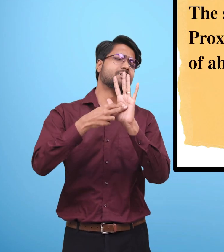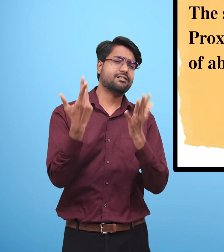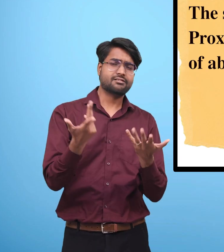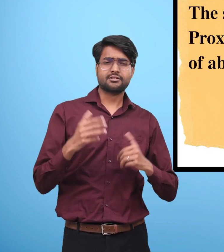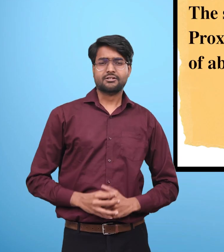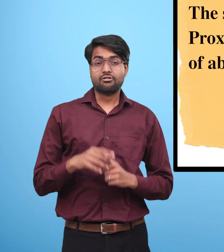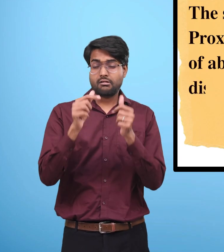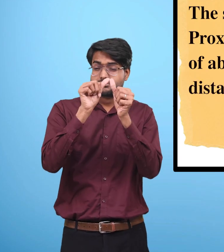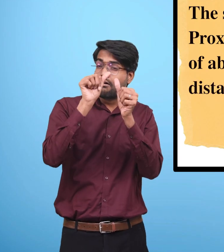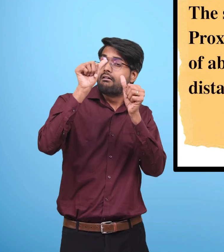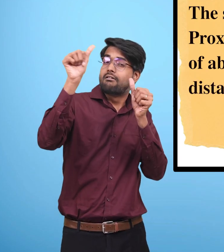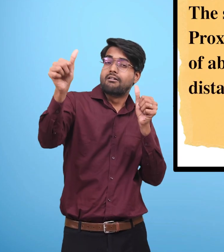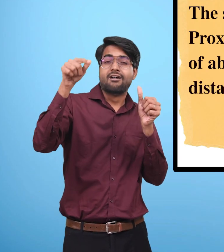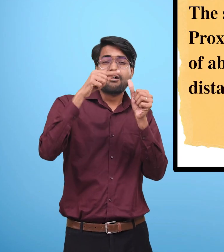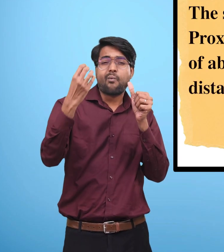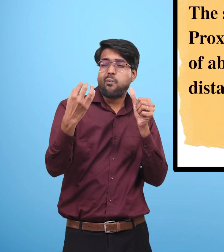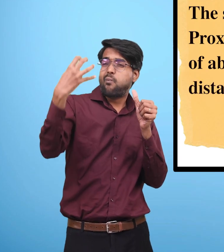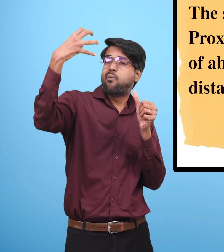This means that the distance is about